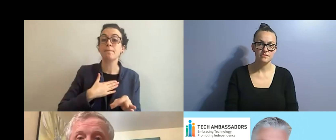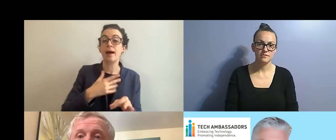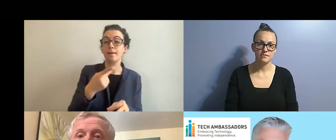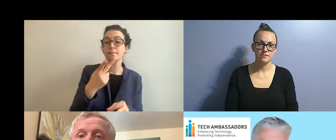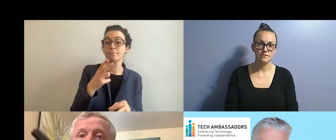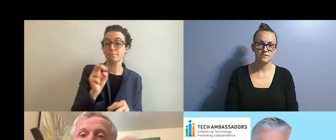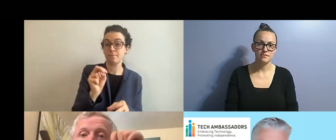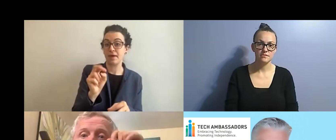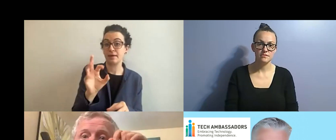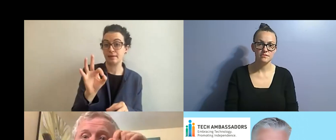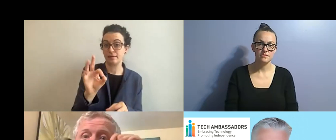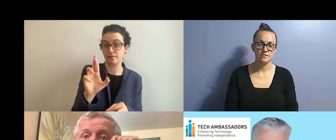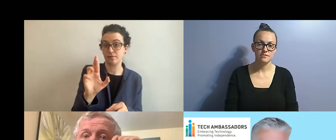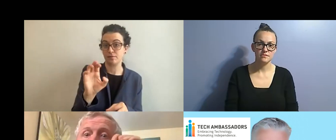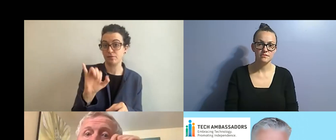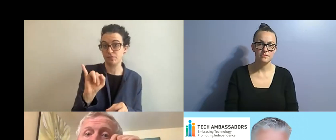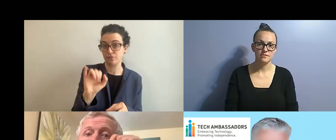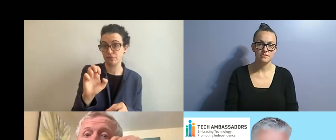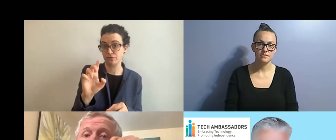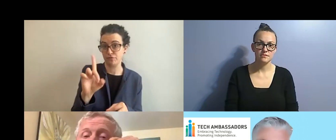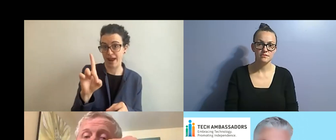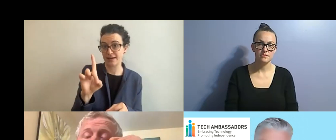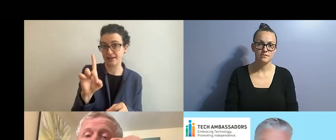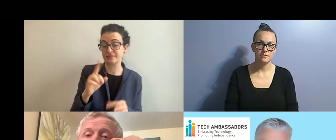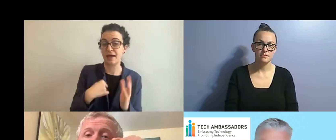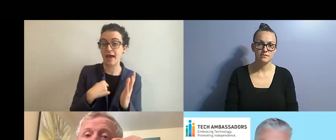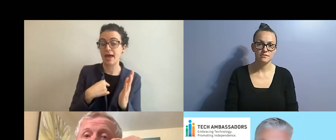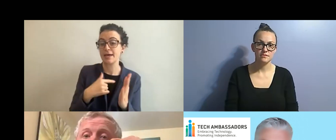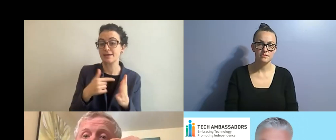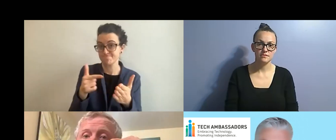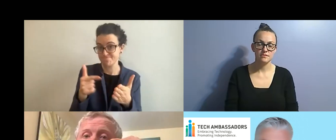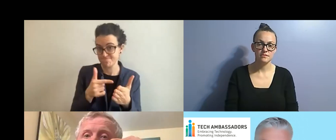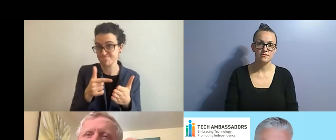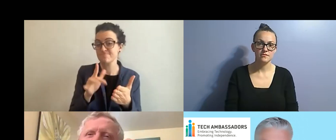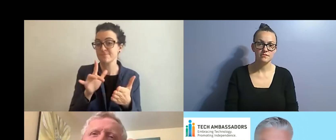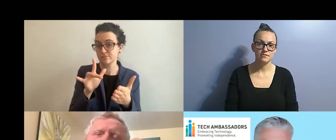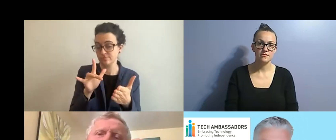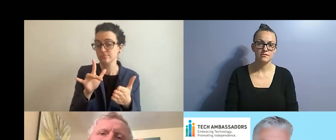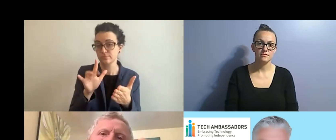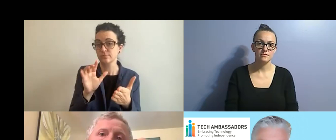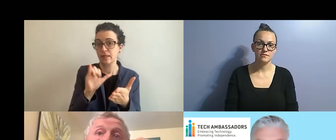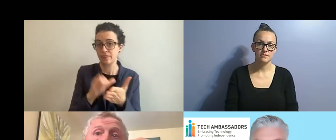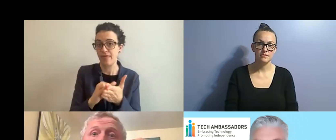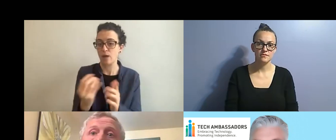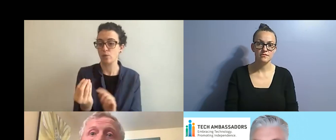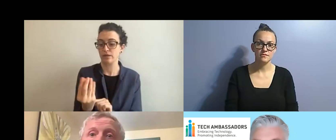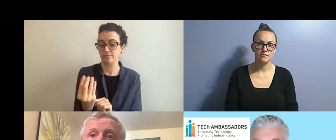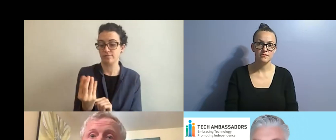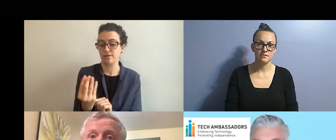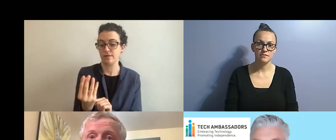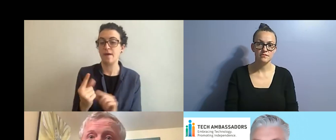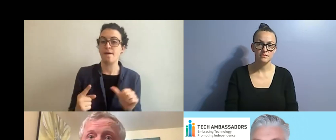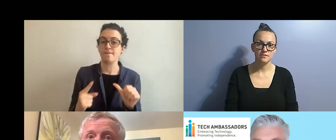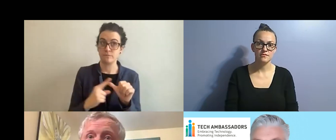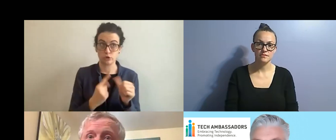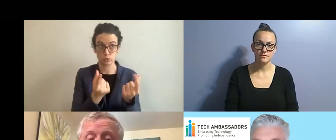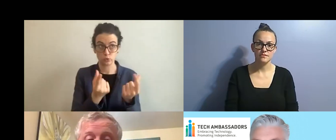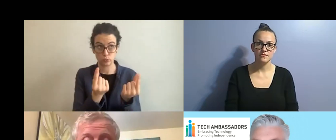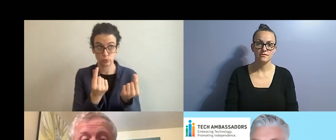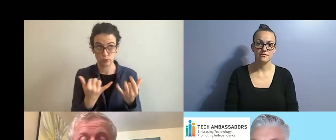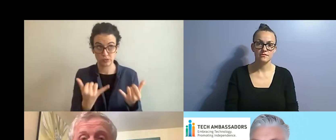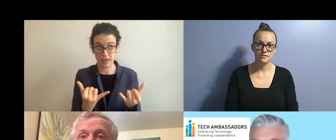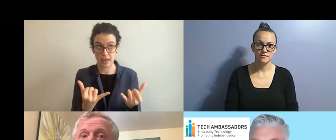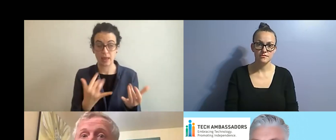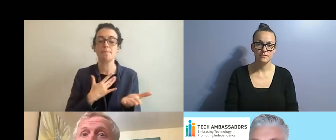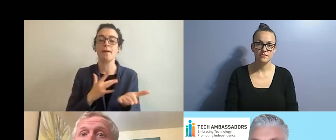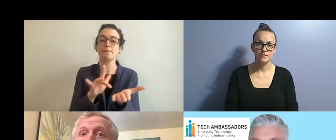touch the dot, because this is number 1. And it'll tell me I need to first take my medicine. So